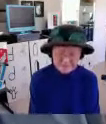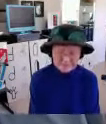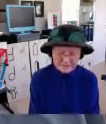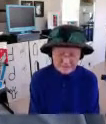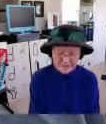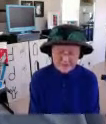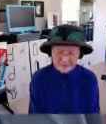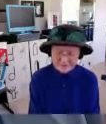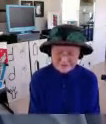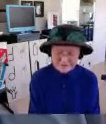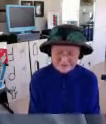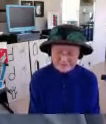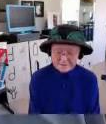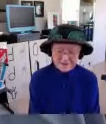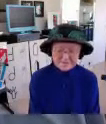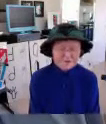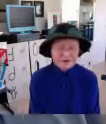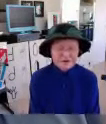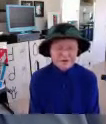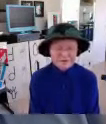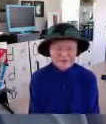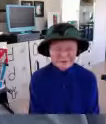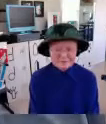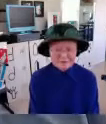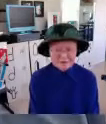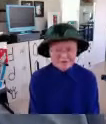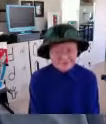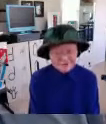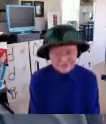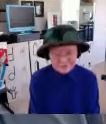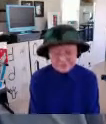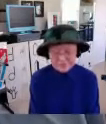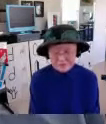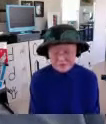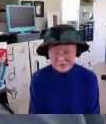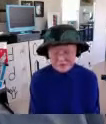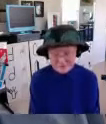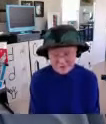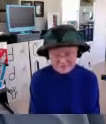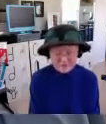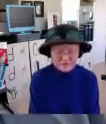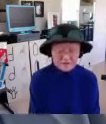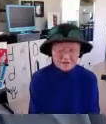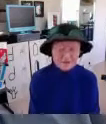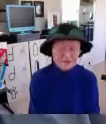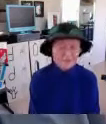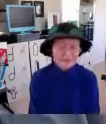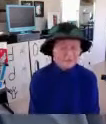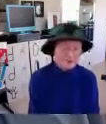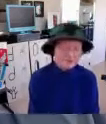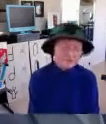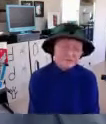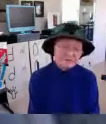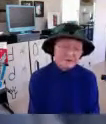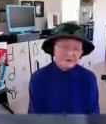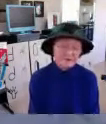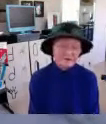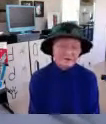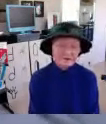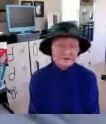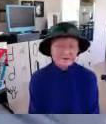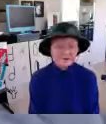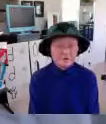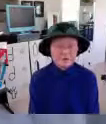have just done a marvelous job in finding the funding through the National Science Foundation, and perhaps you even have other funding, I don't know,